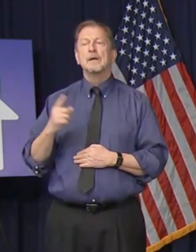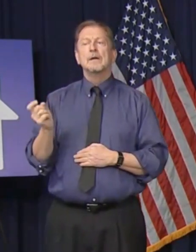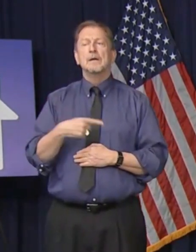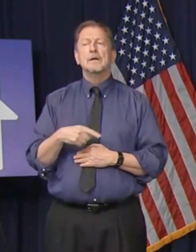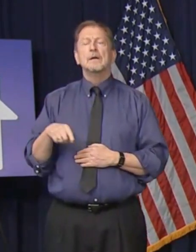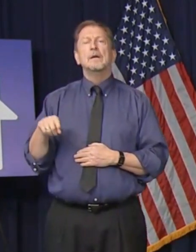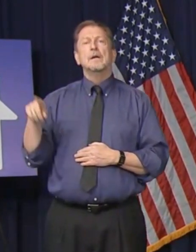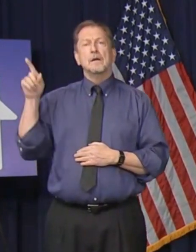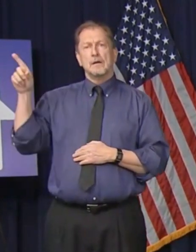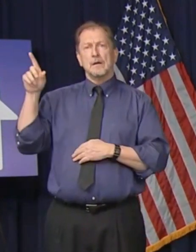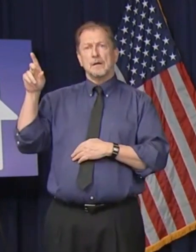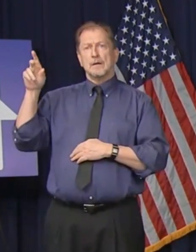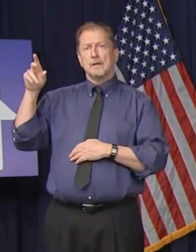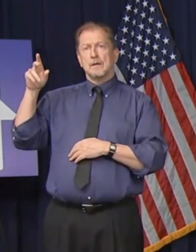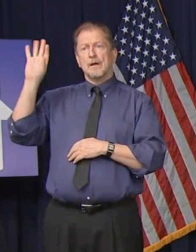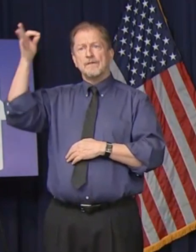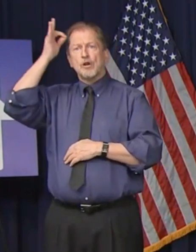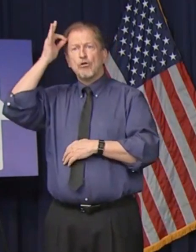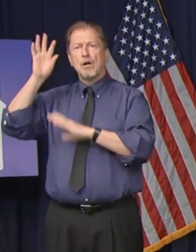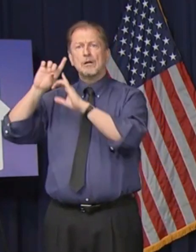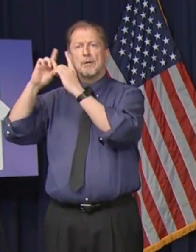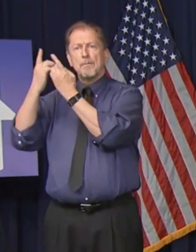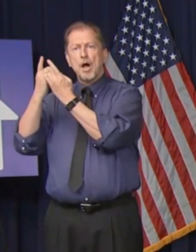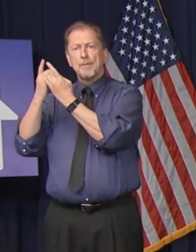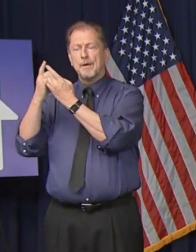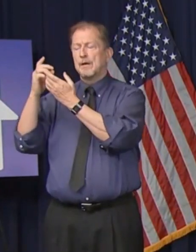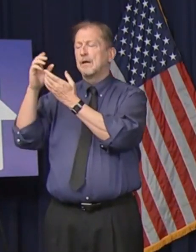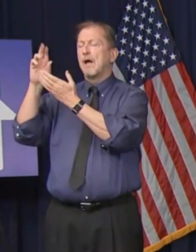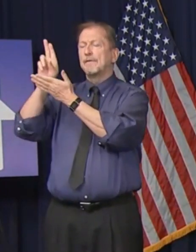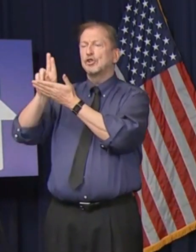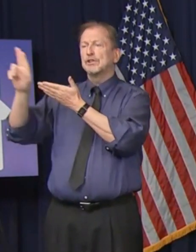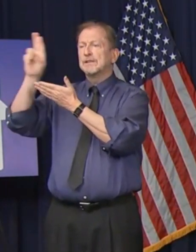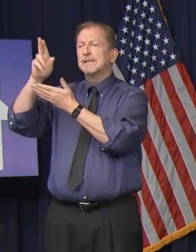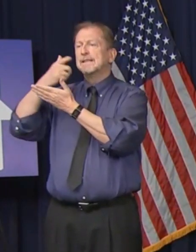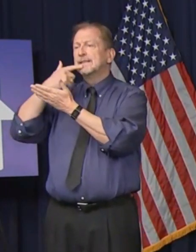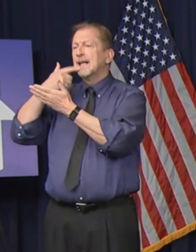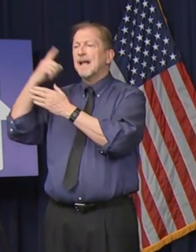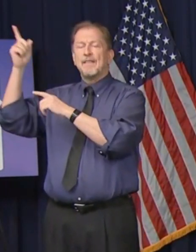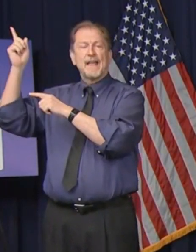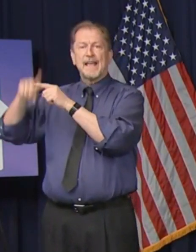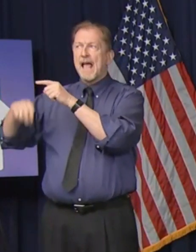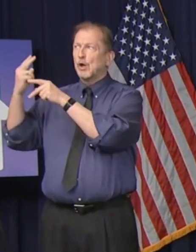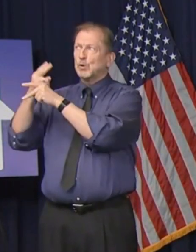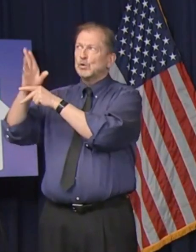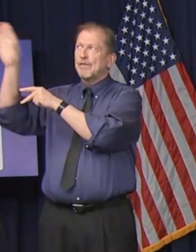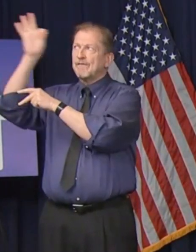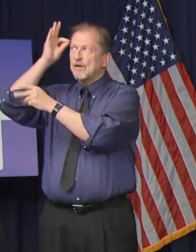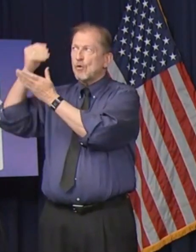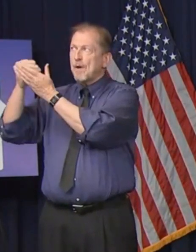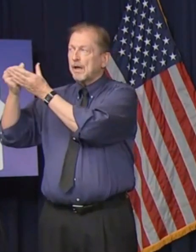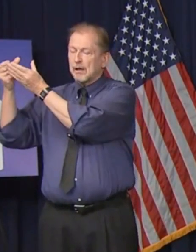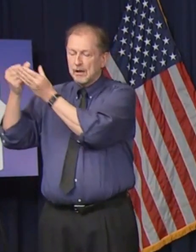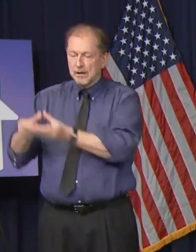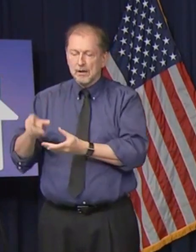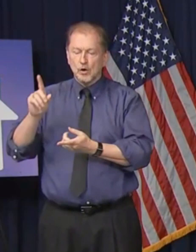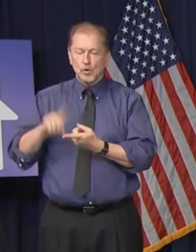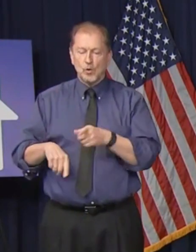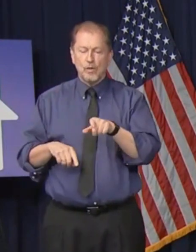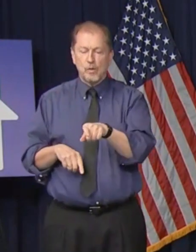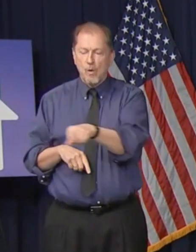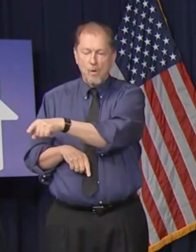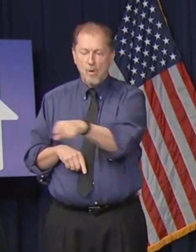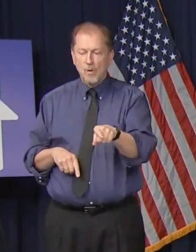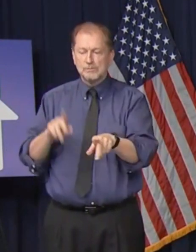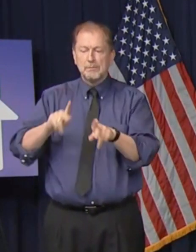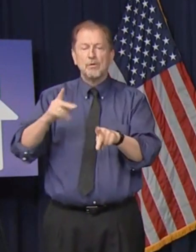Department of Education that local universities can't give CARES money to undocumented and international students? Will the state provide additional aid